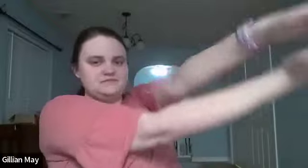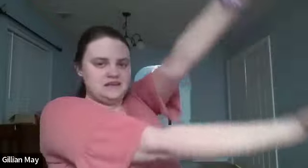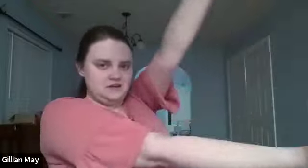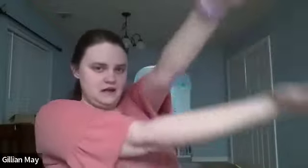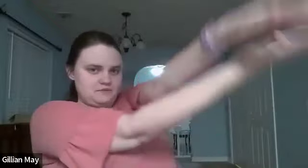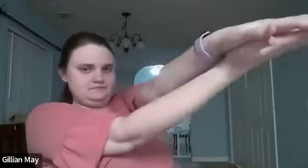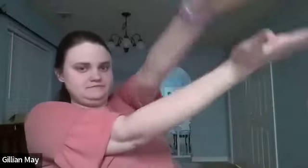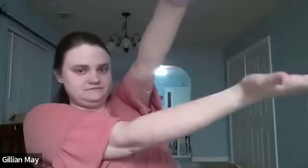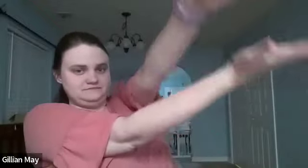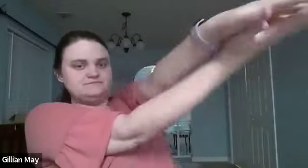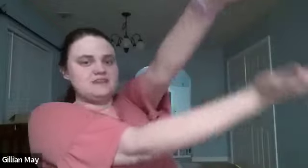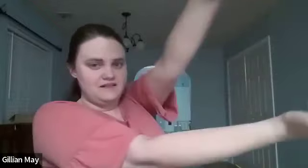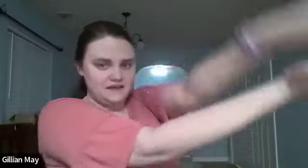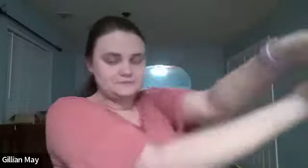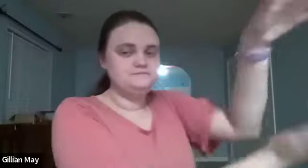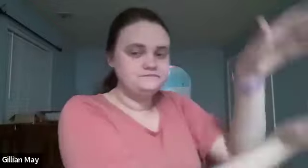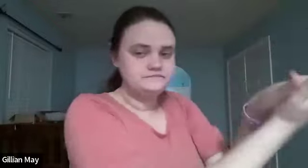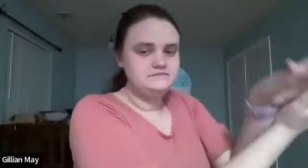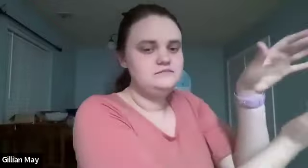and you're clapping. Alligator.